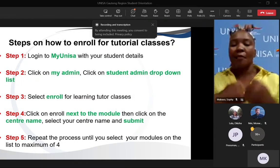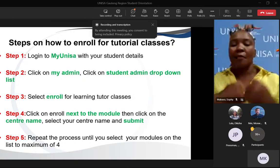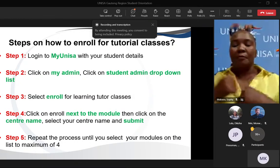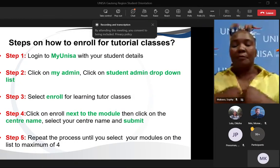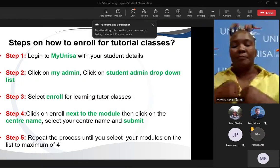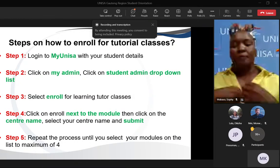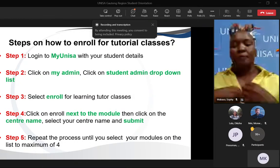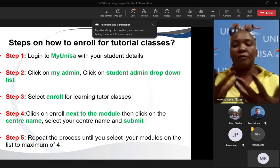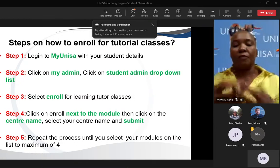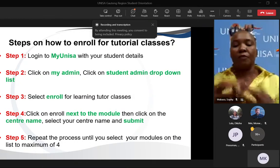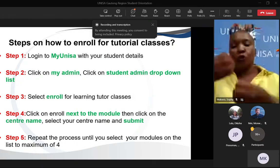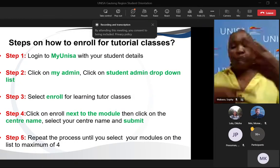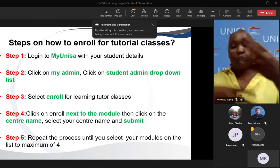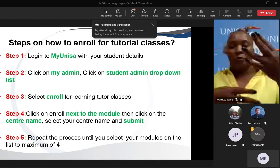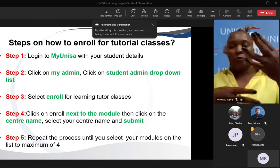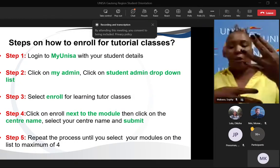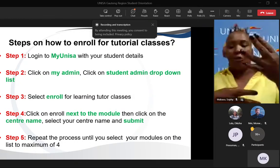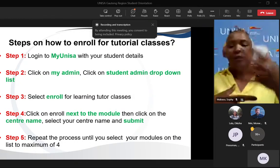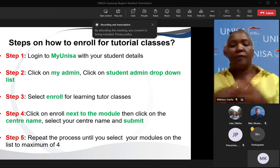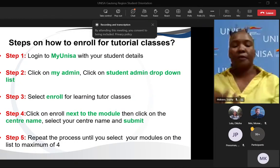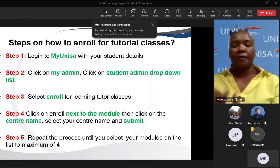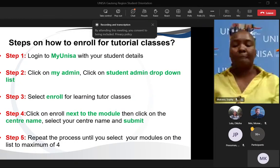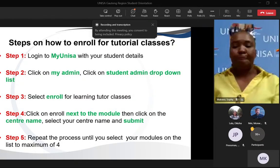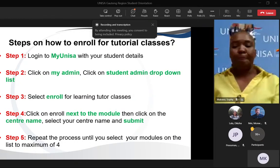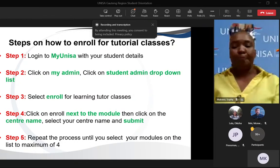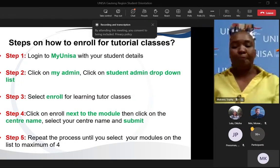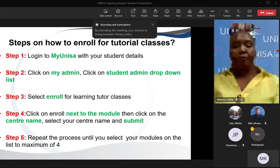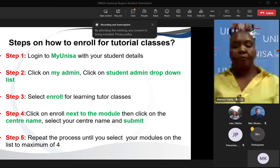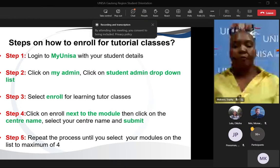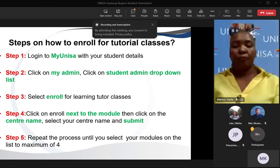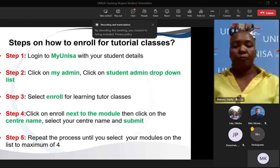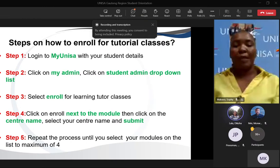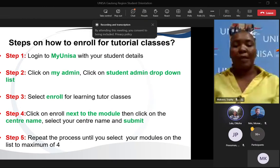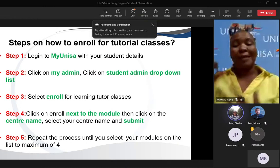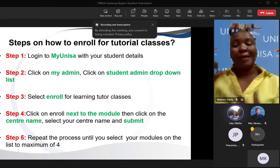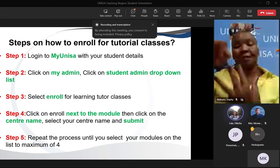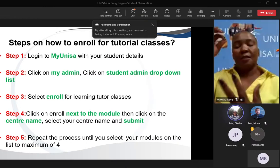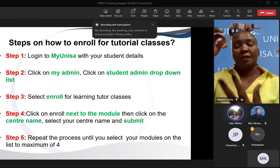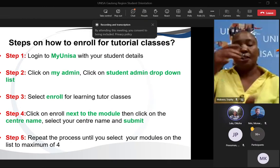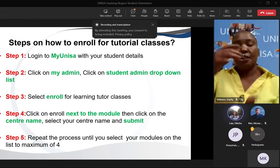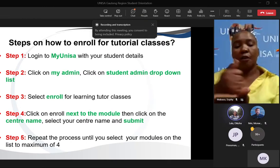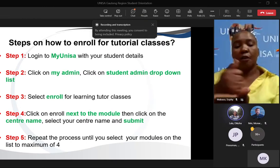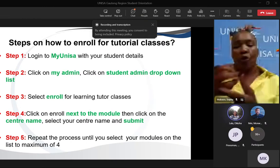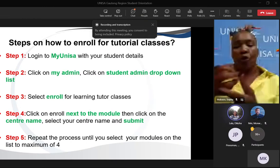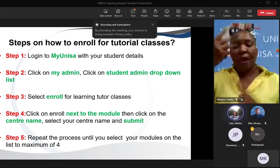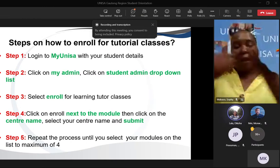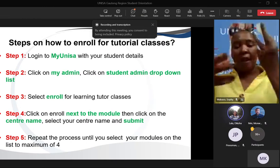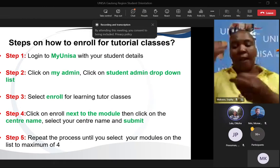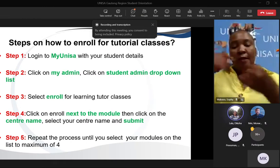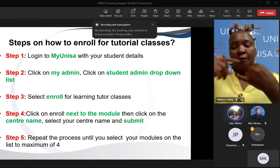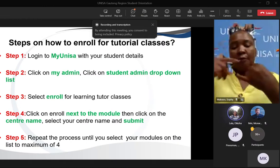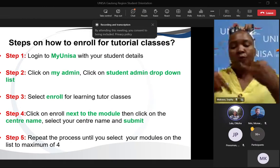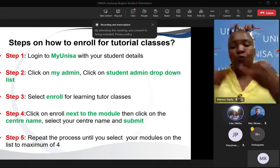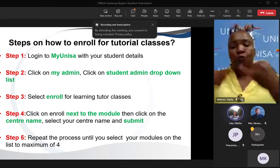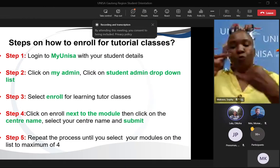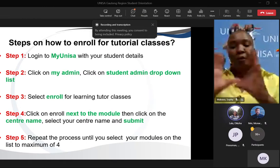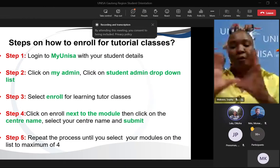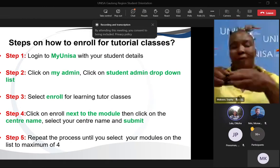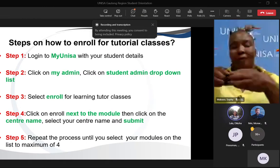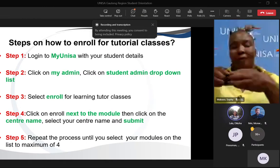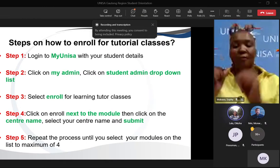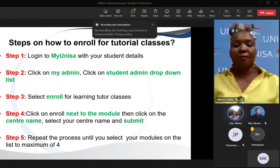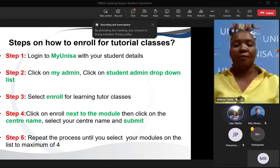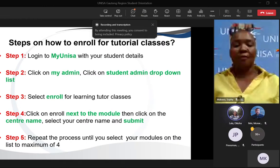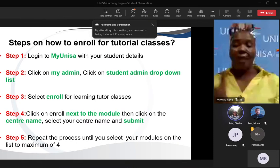Student Admin drop down list you select enroll for learning tutor classes you click on